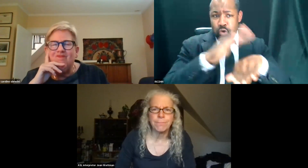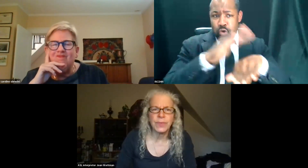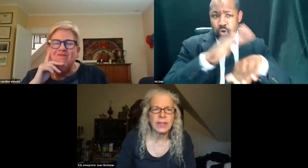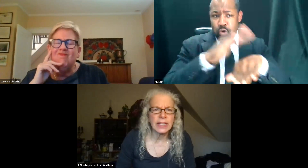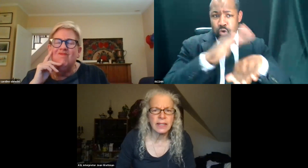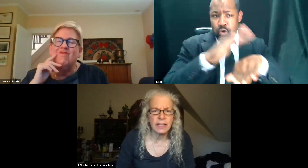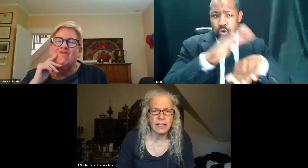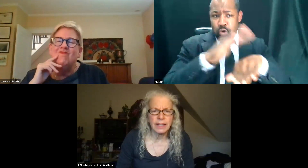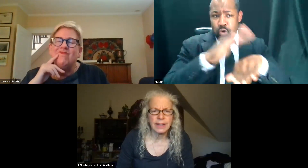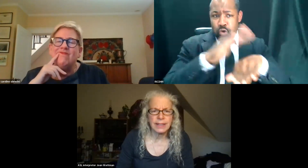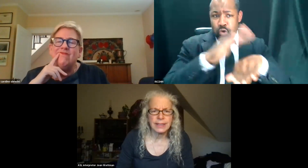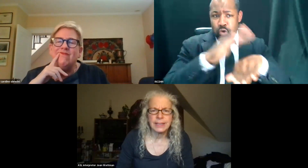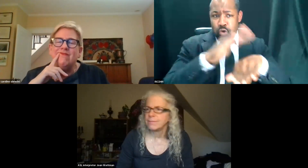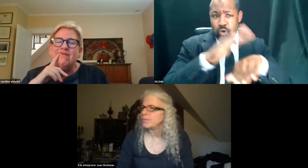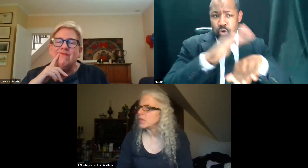Sorry.